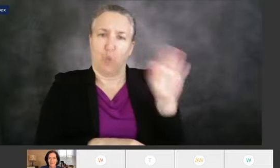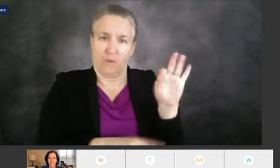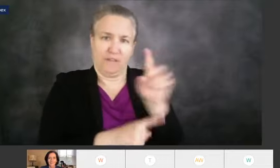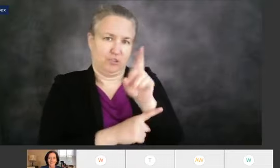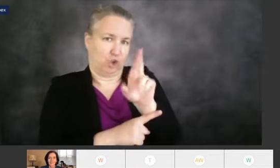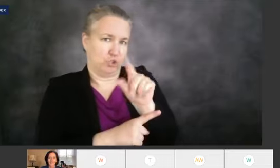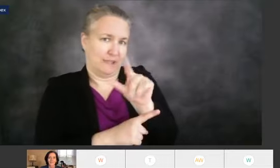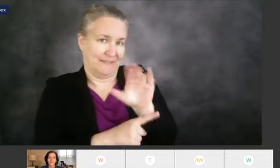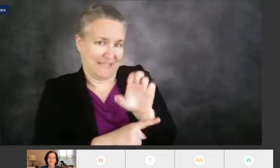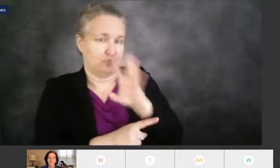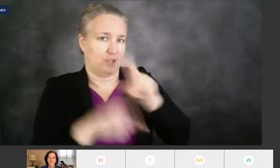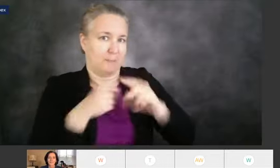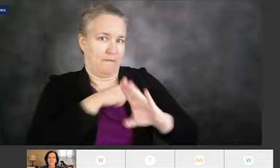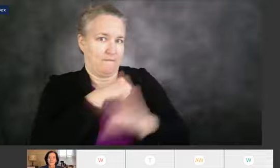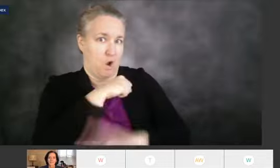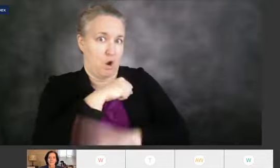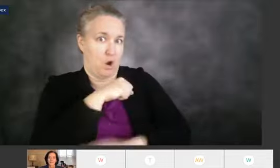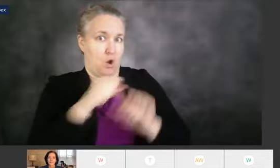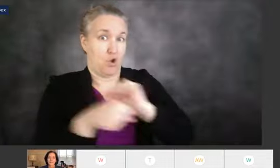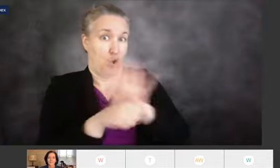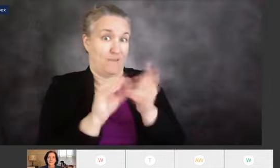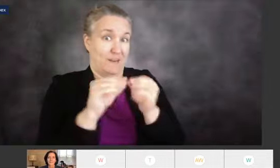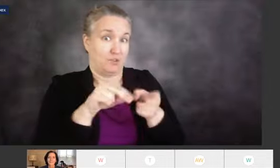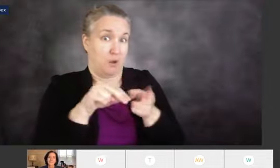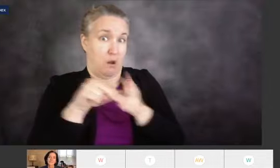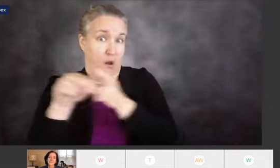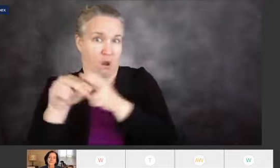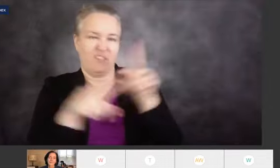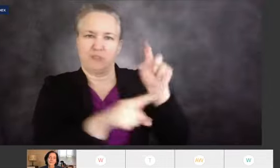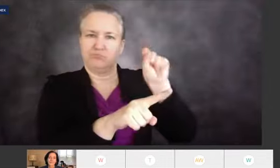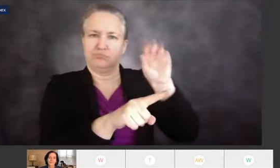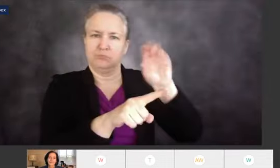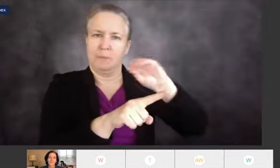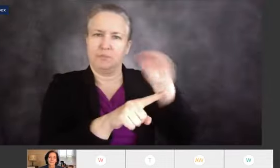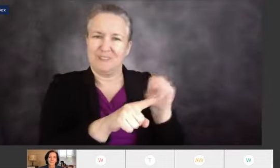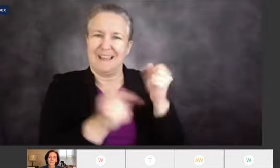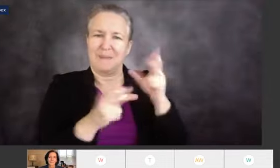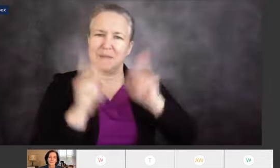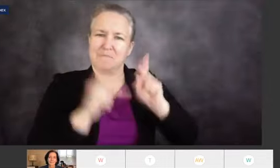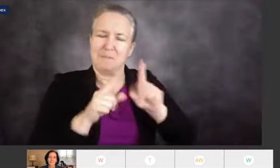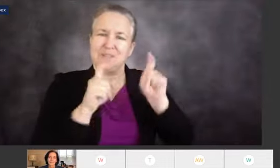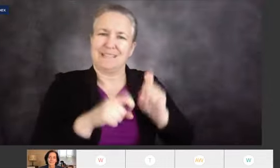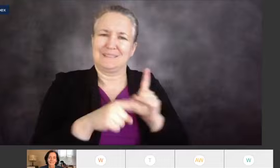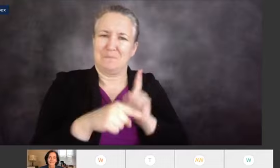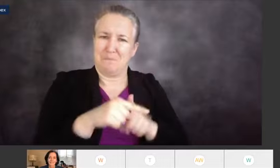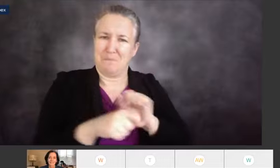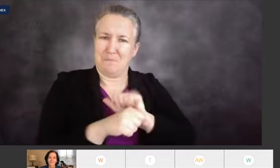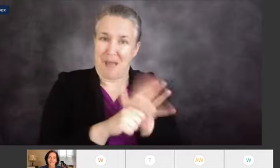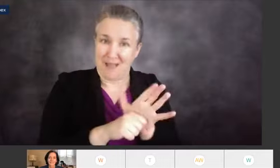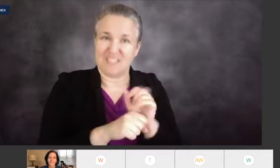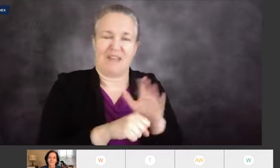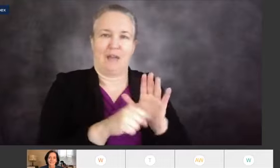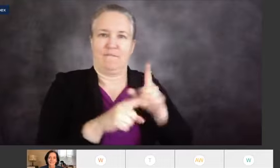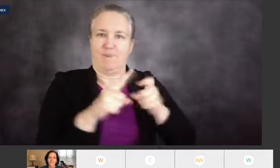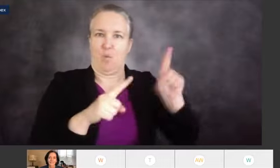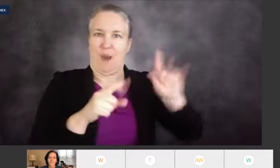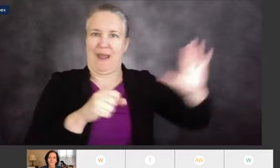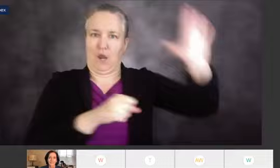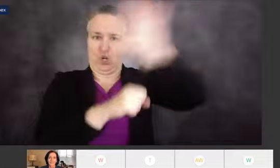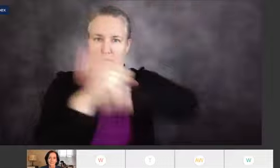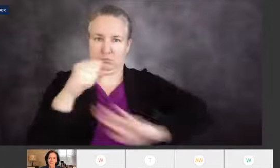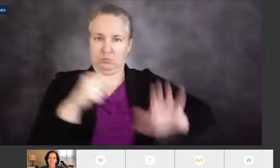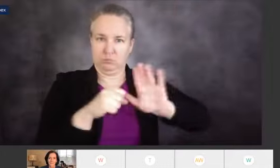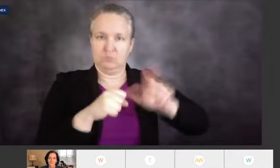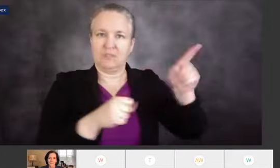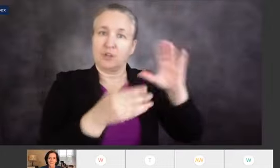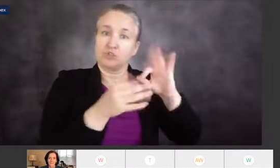this fall resurgence, they also listed a number of percentages on people who had tested positive and where they had been. And they talked about those